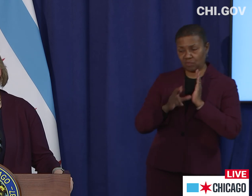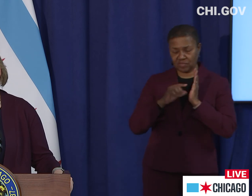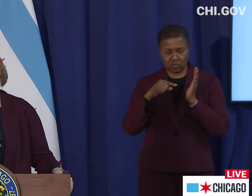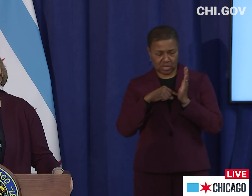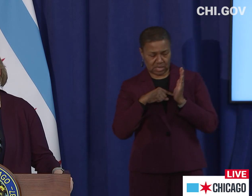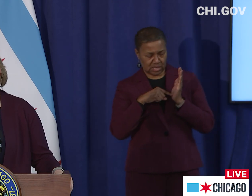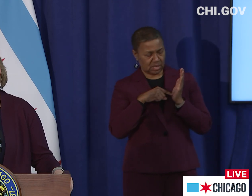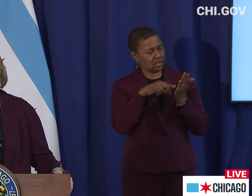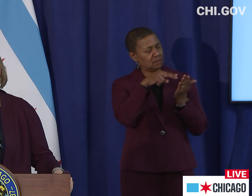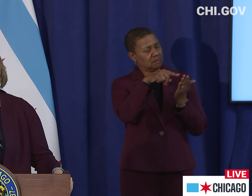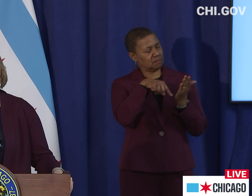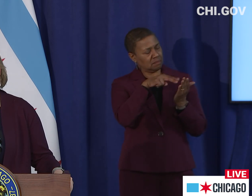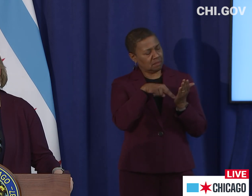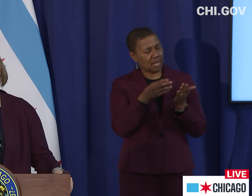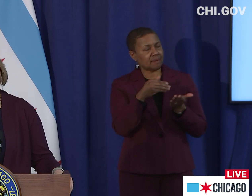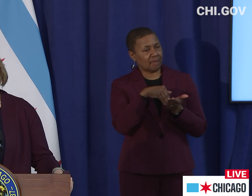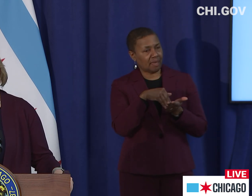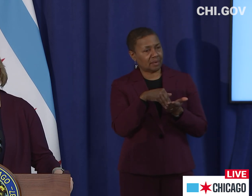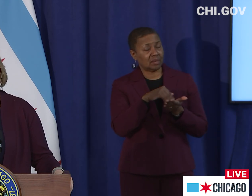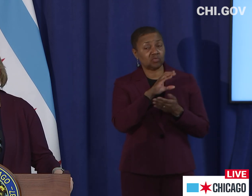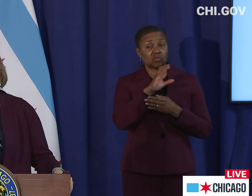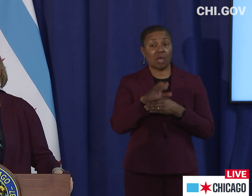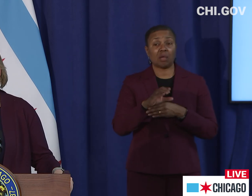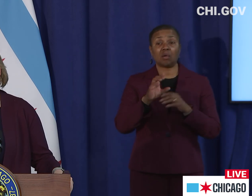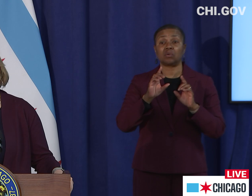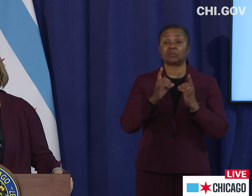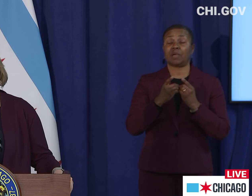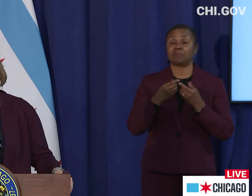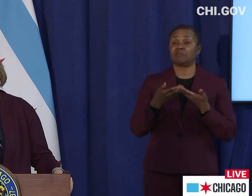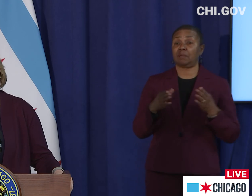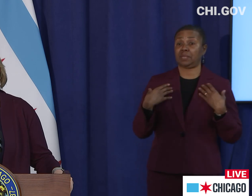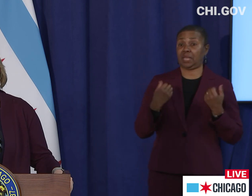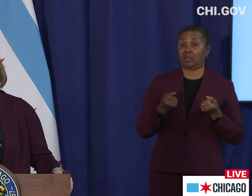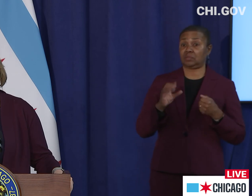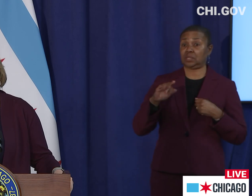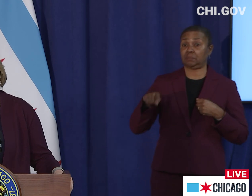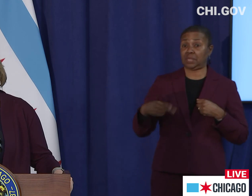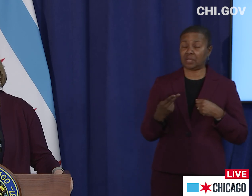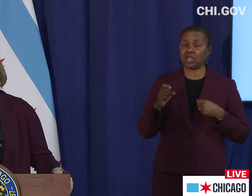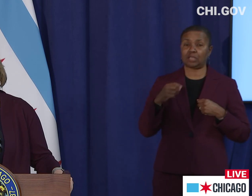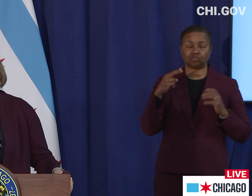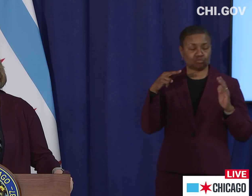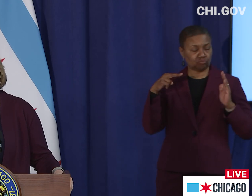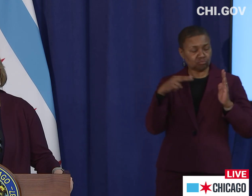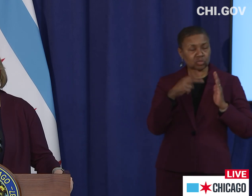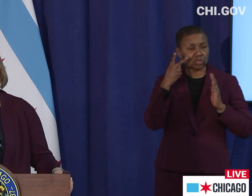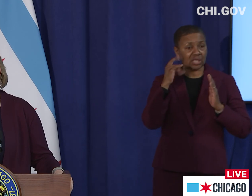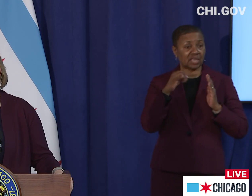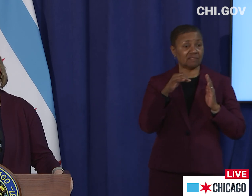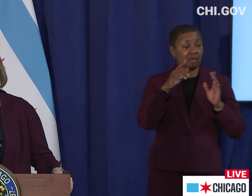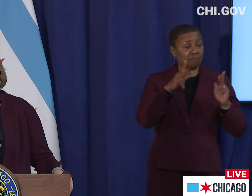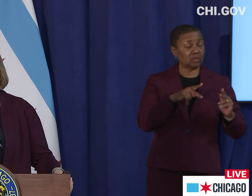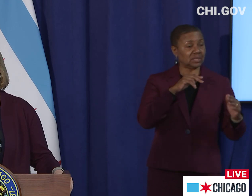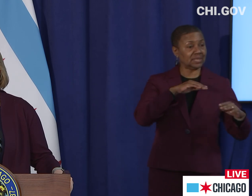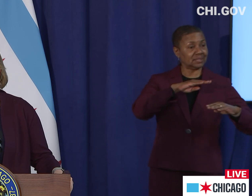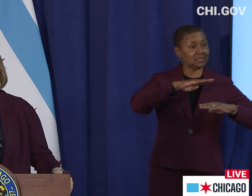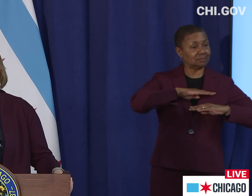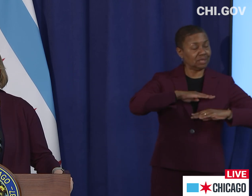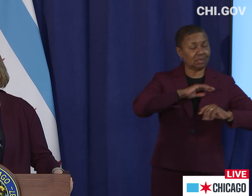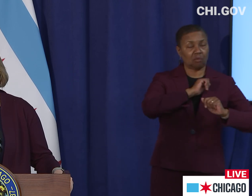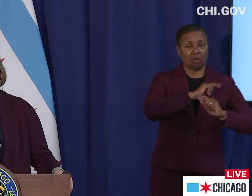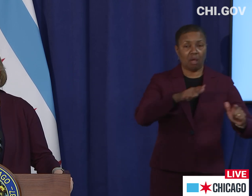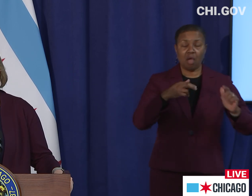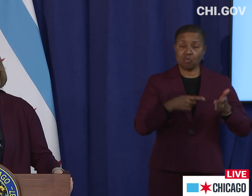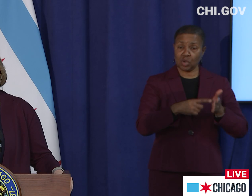that application. The Chicago Department of Public Health has to look to see whether any applicant is meeting all of